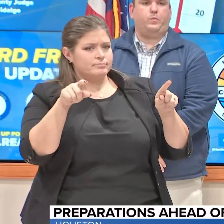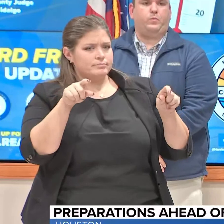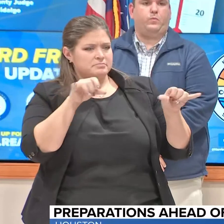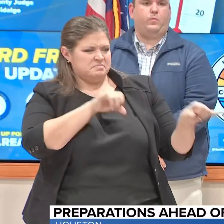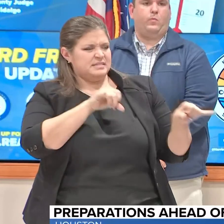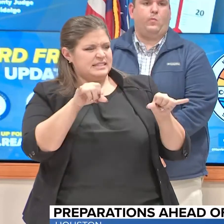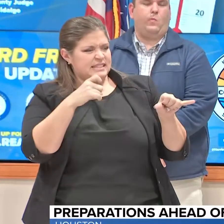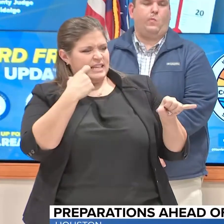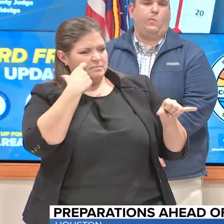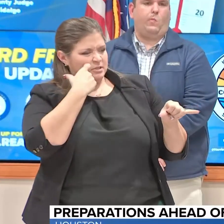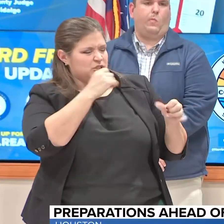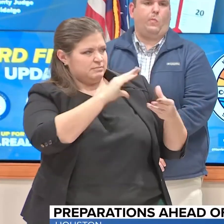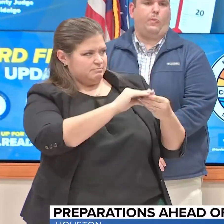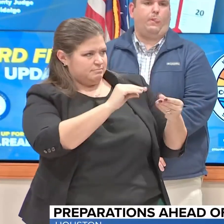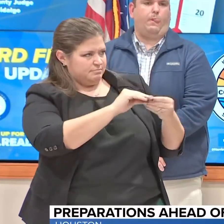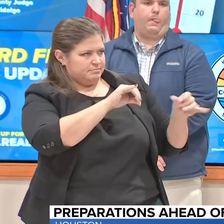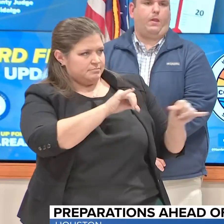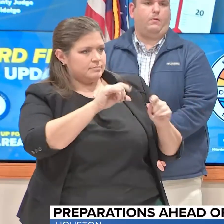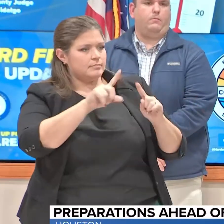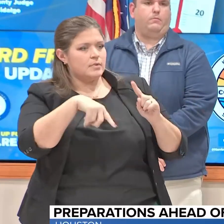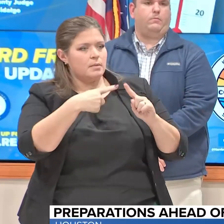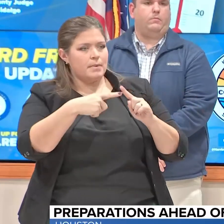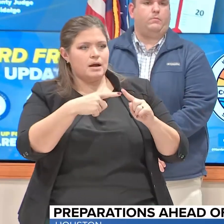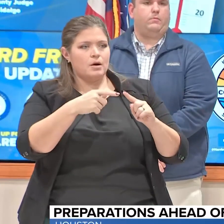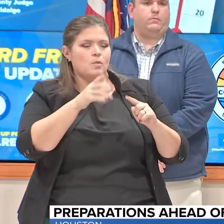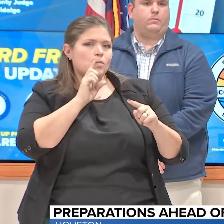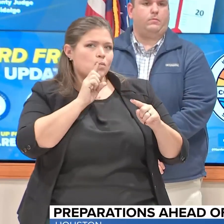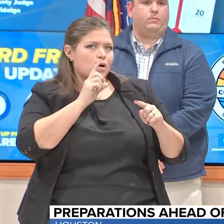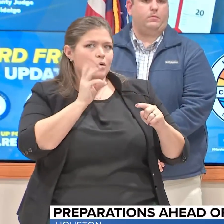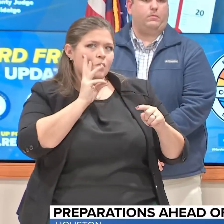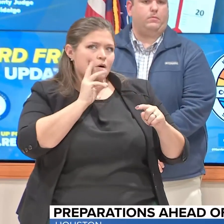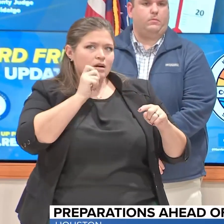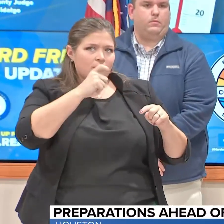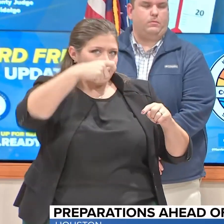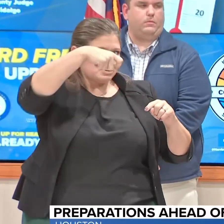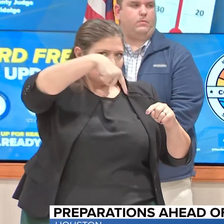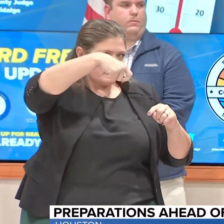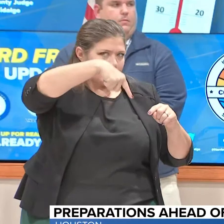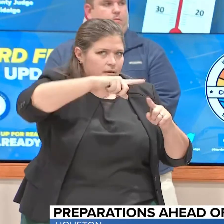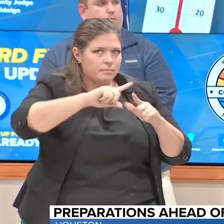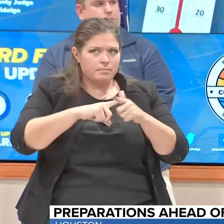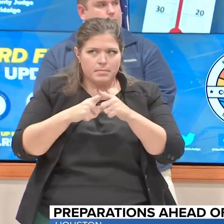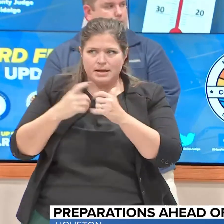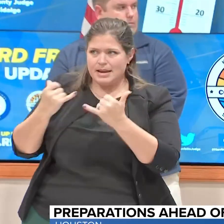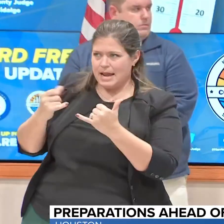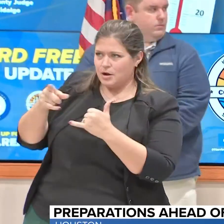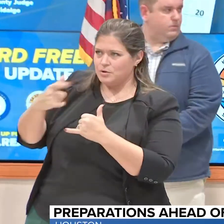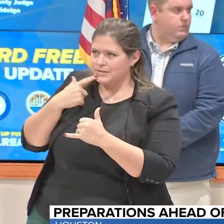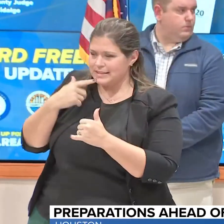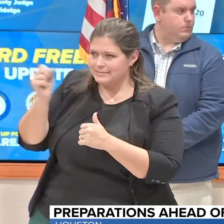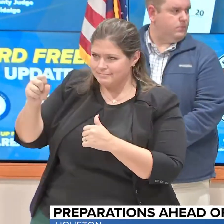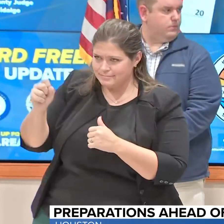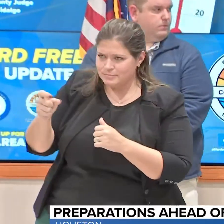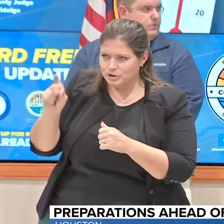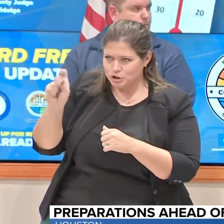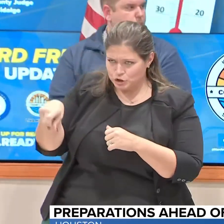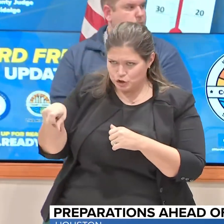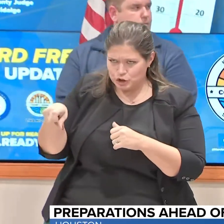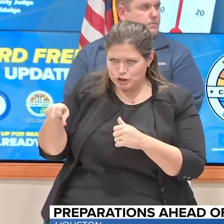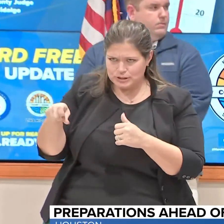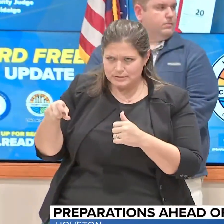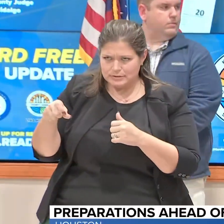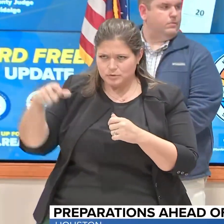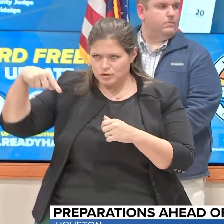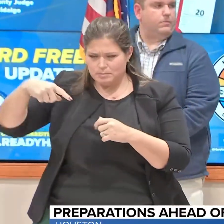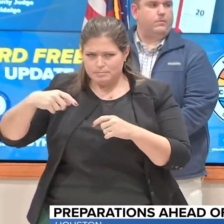mimicking what the mayor said about not dripping water, but then you said that we should. Can you just clarify what we should? Carol, to explain it. Go ahead.